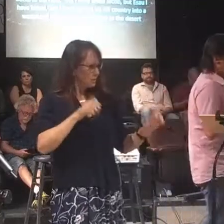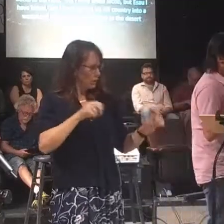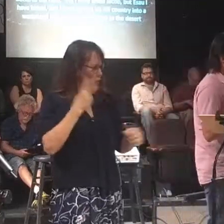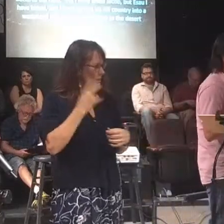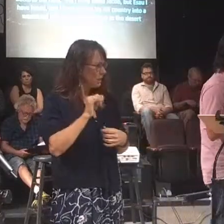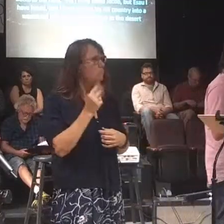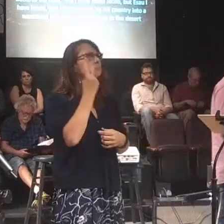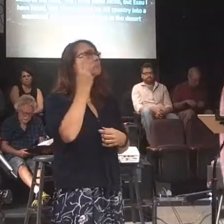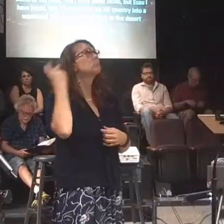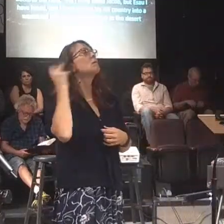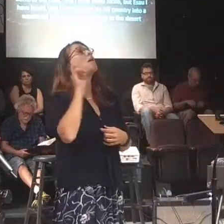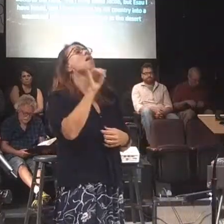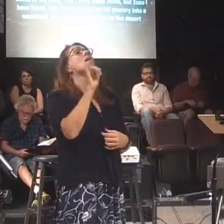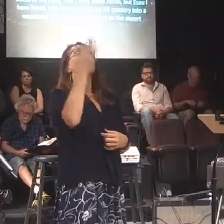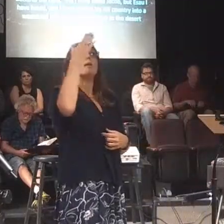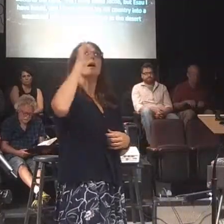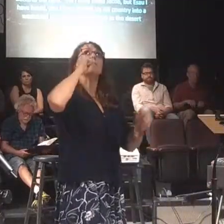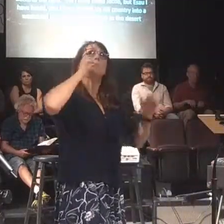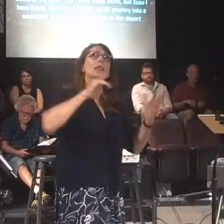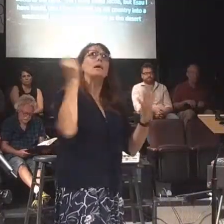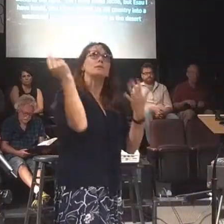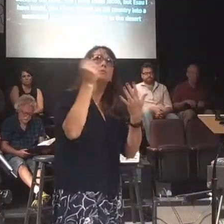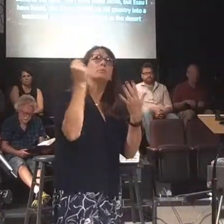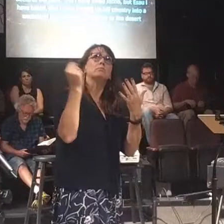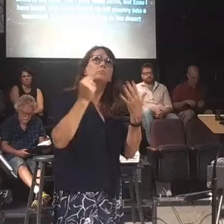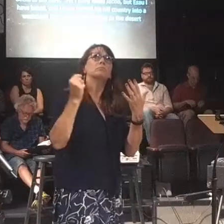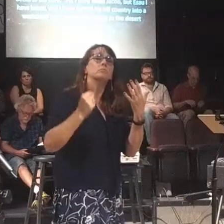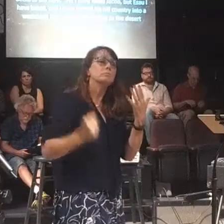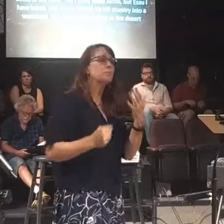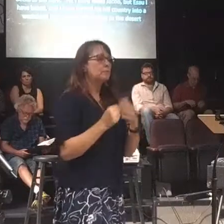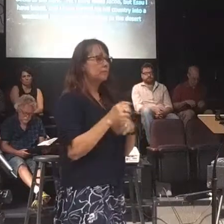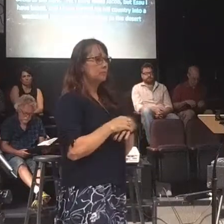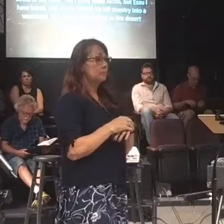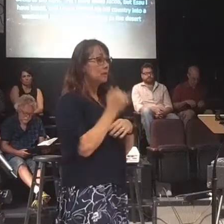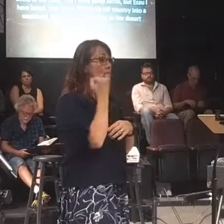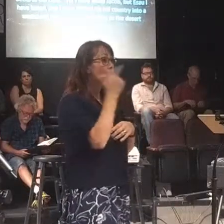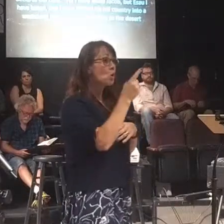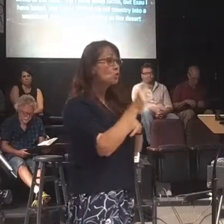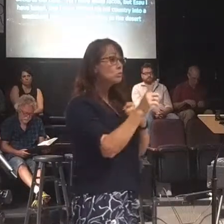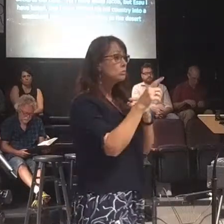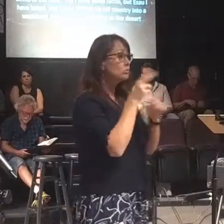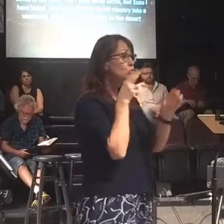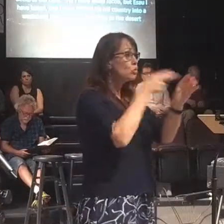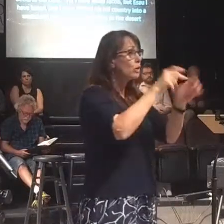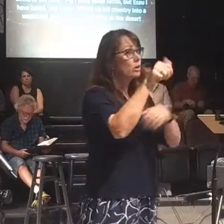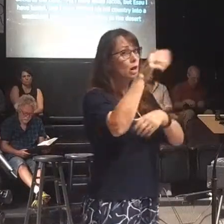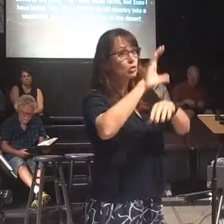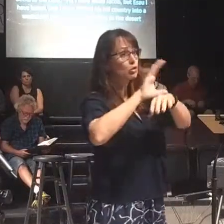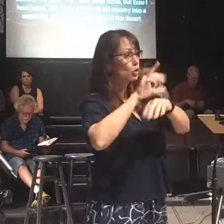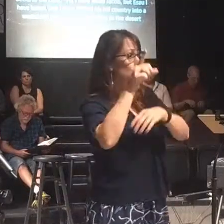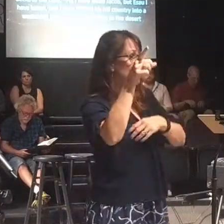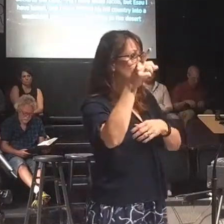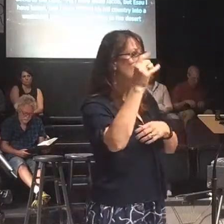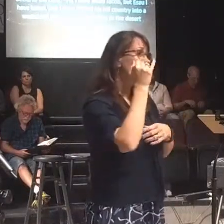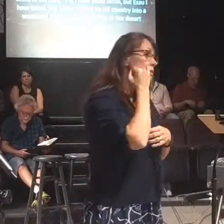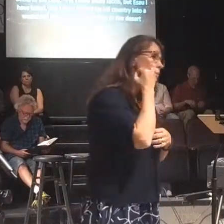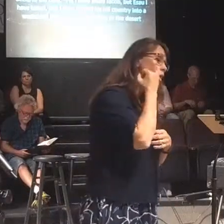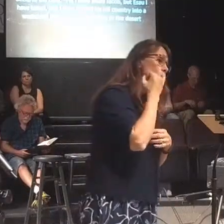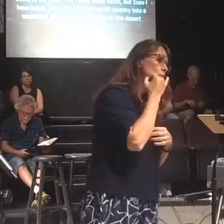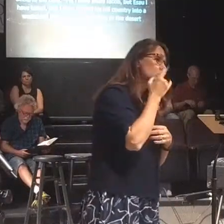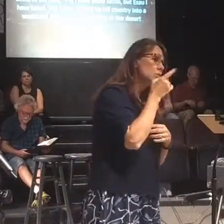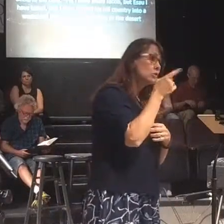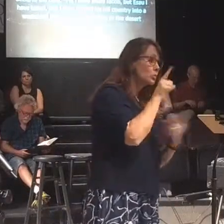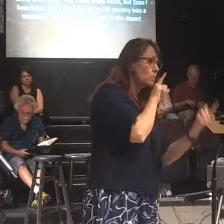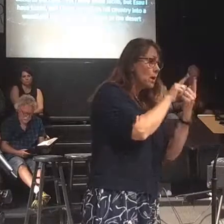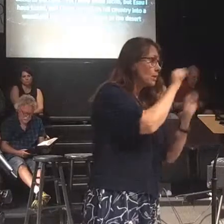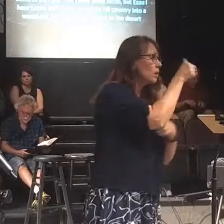What if you came to another church and not this church? What would happen if you met not your spouse